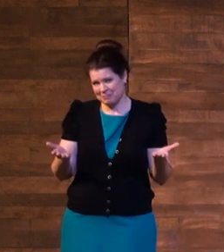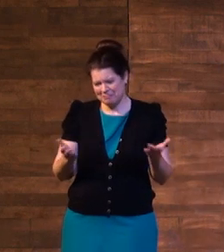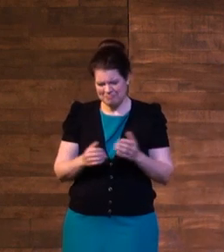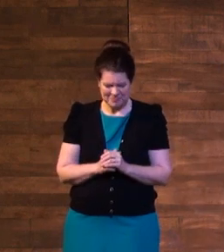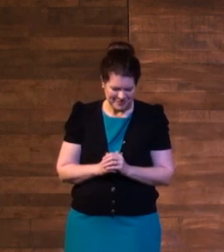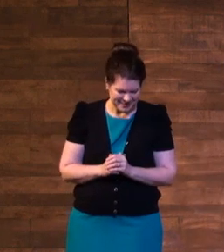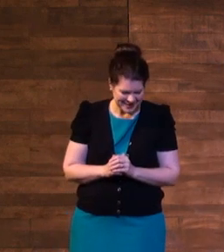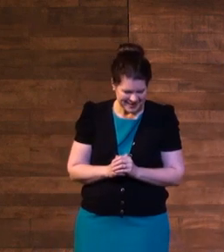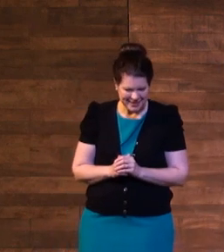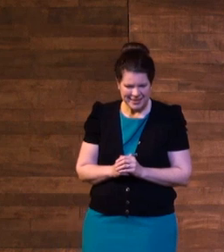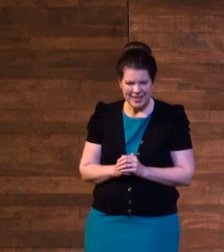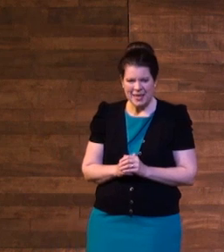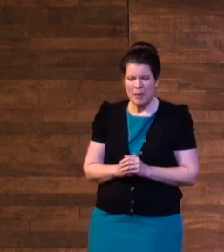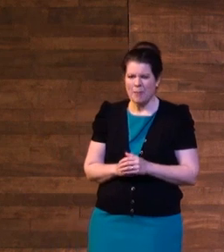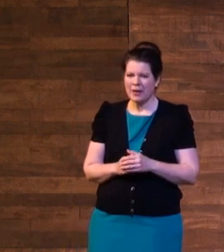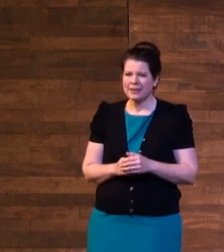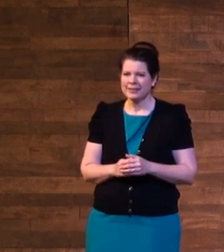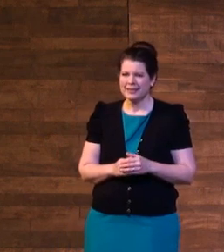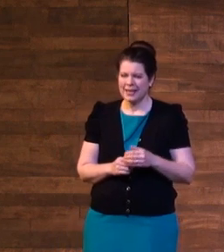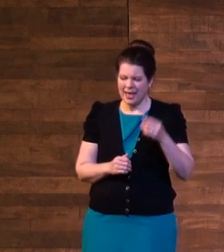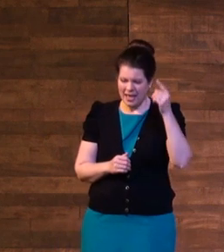But a smartphone